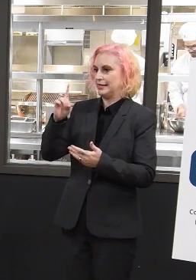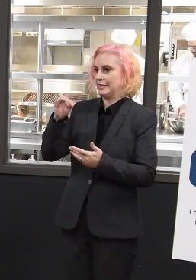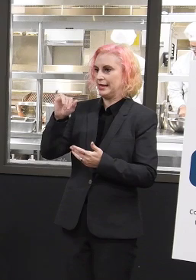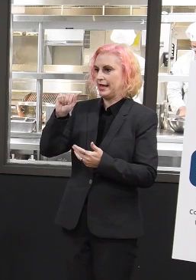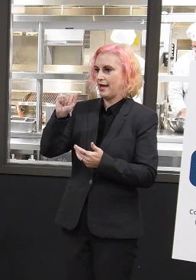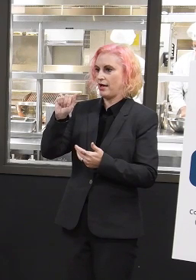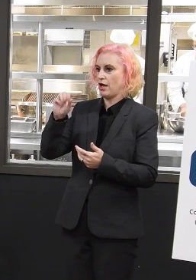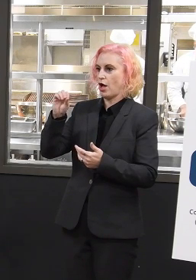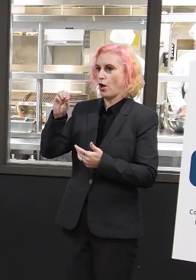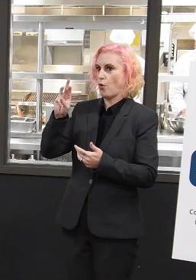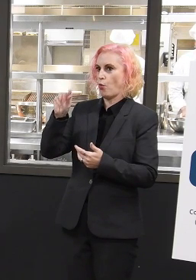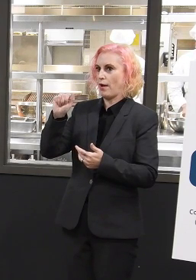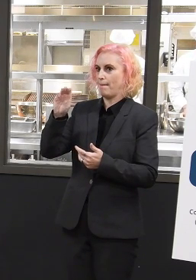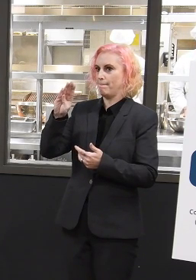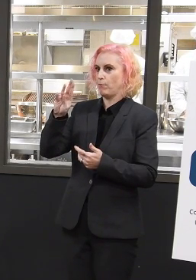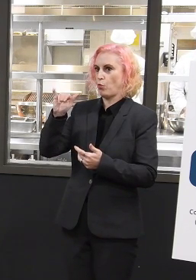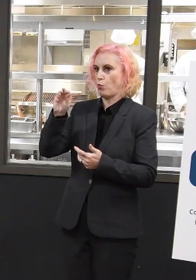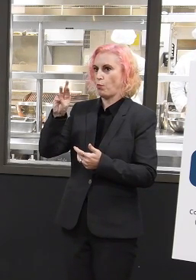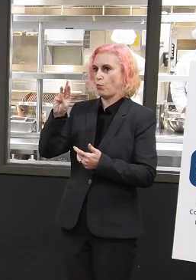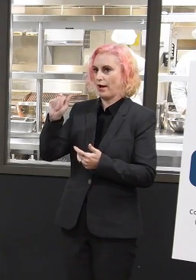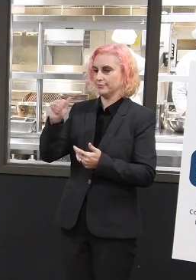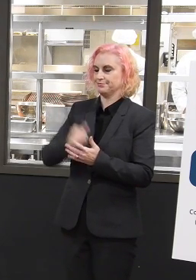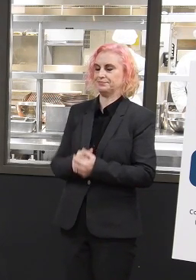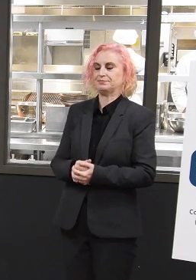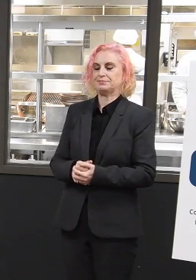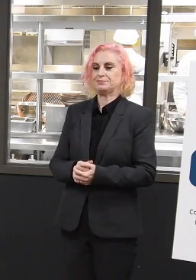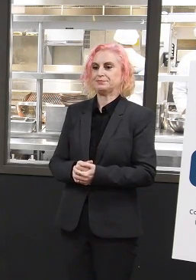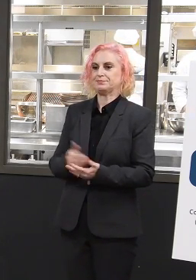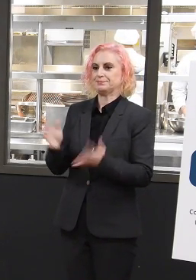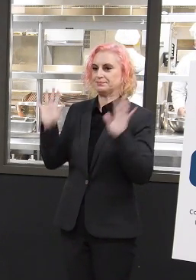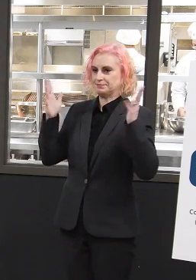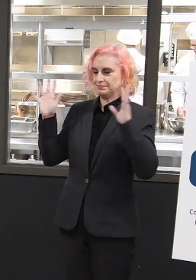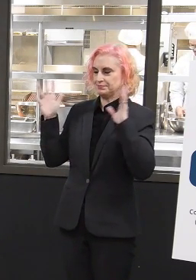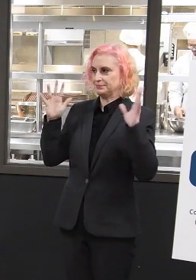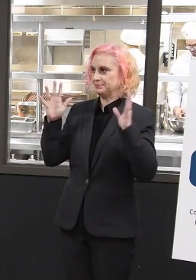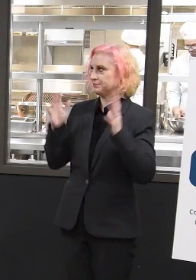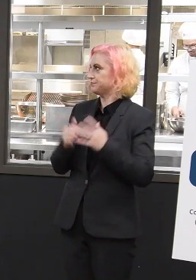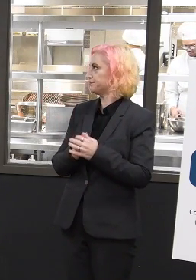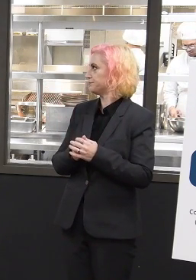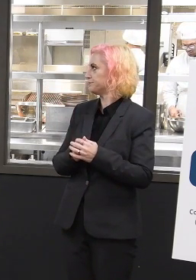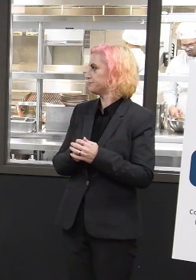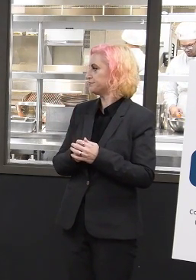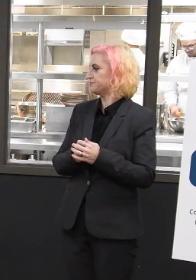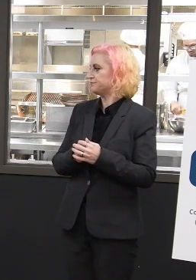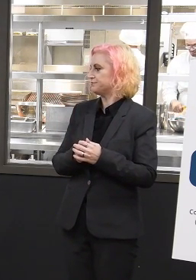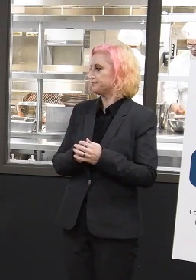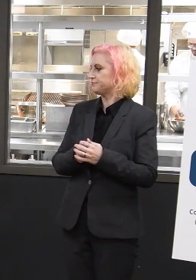Awebwa.